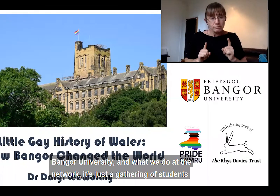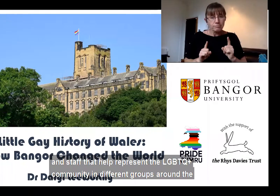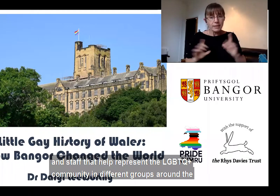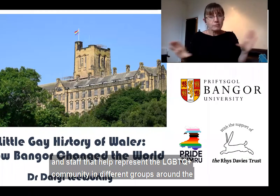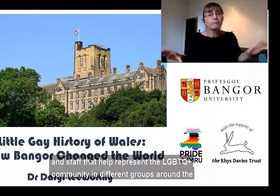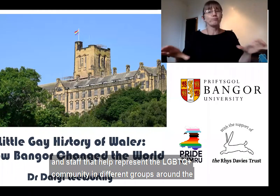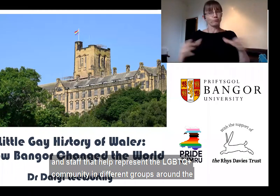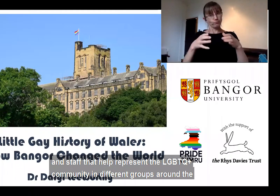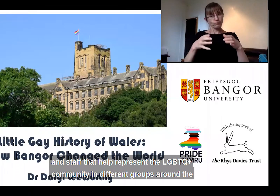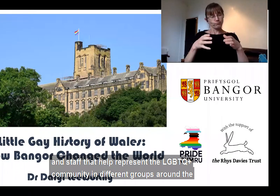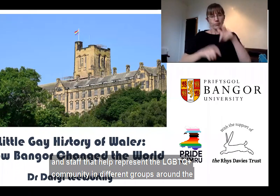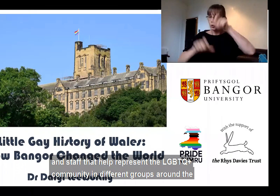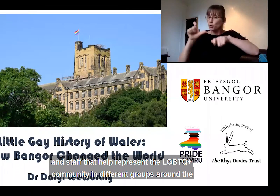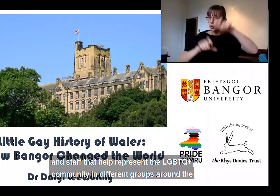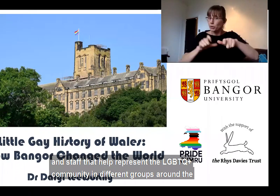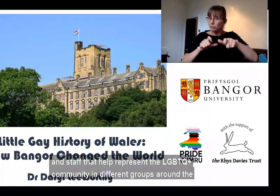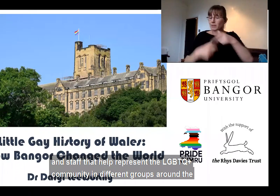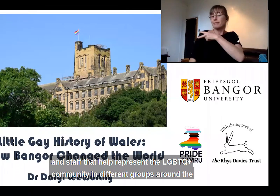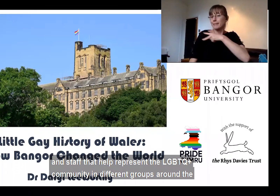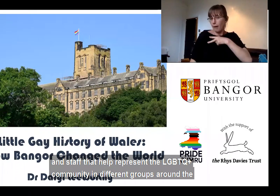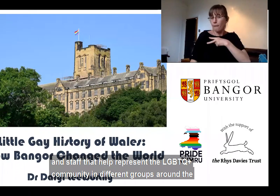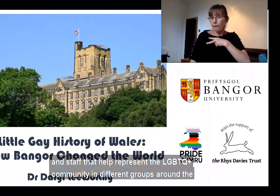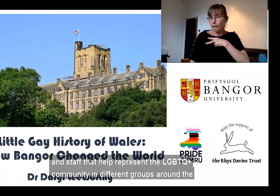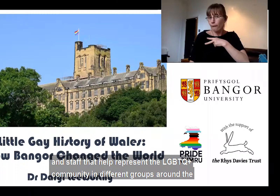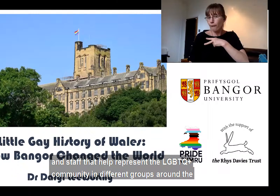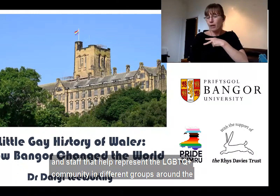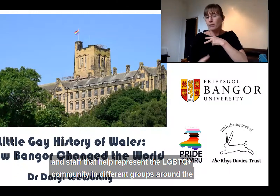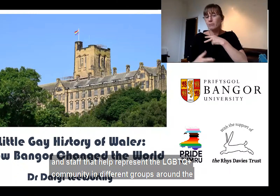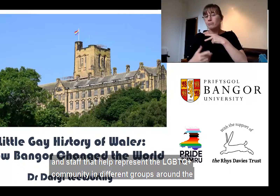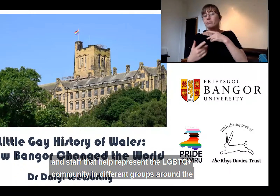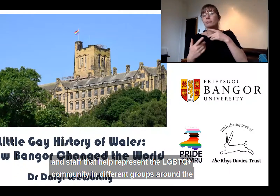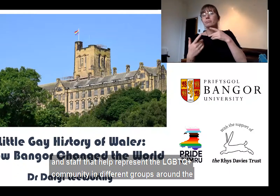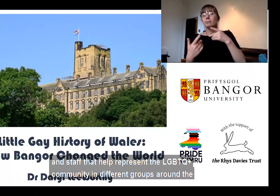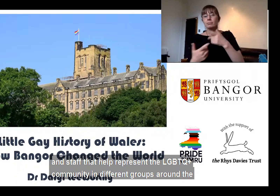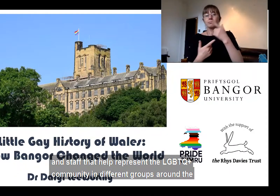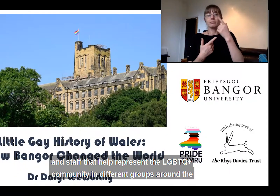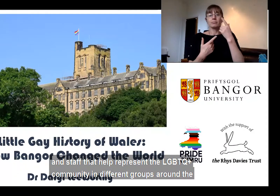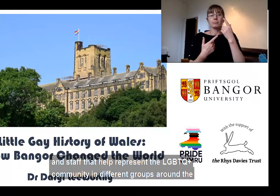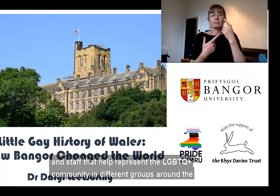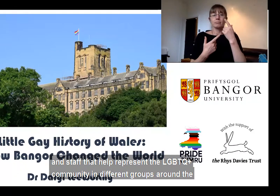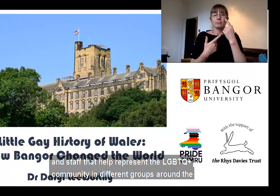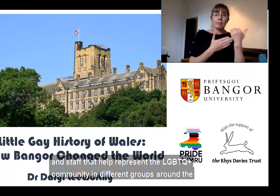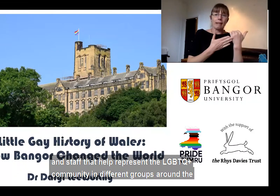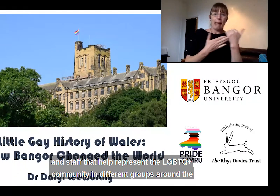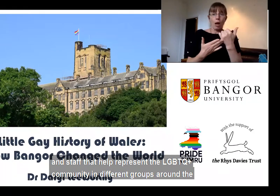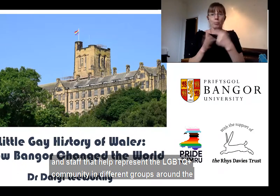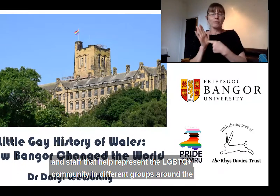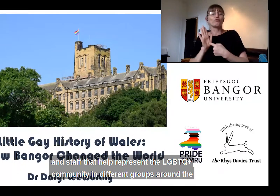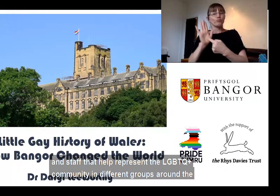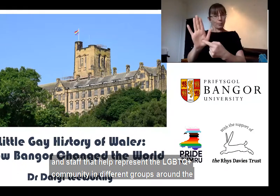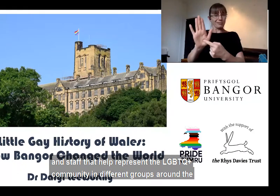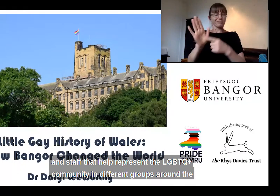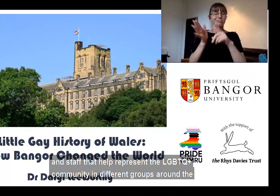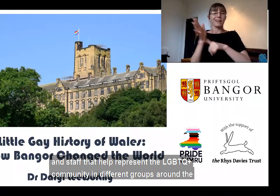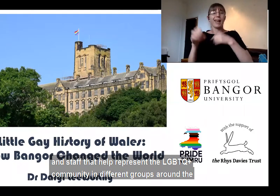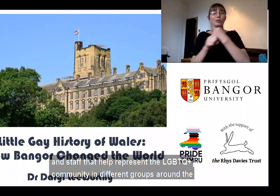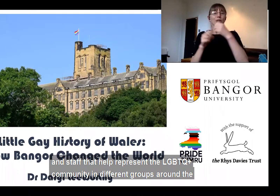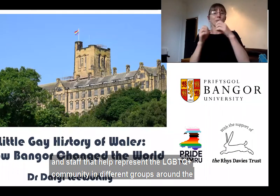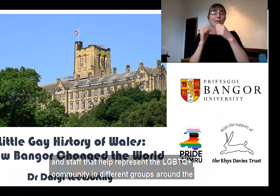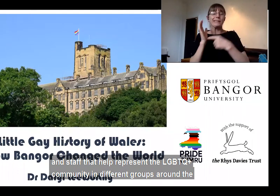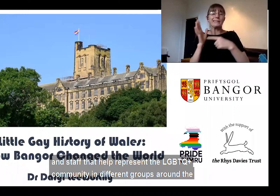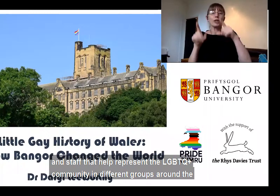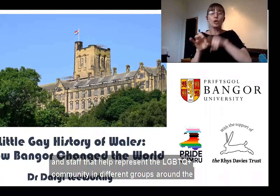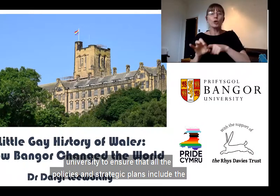gathering of students and staff that kind of help represent the LGBTQ plus